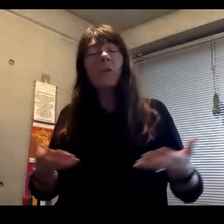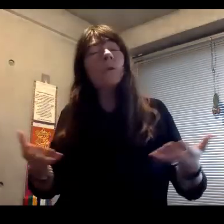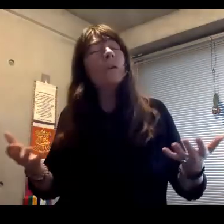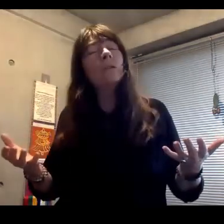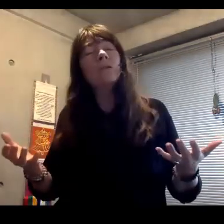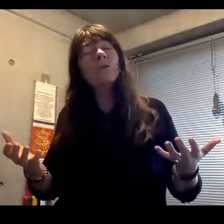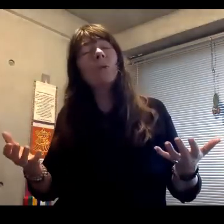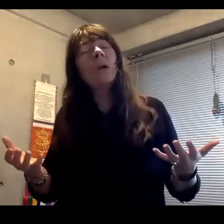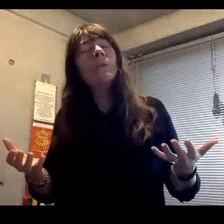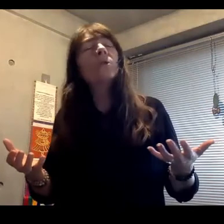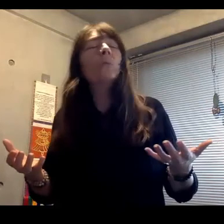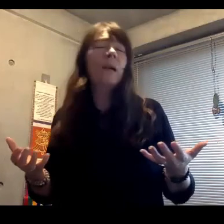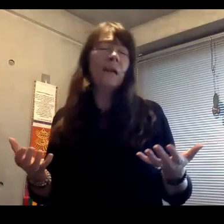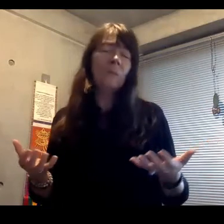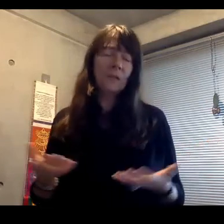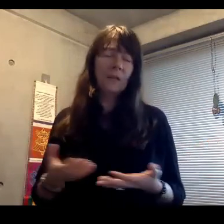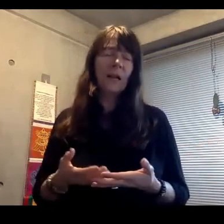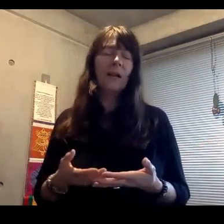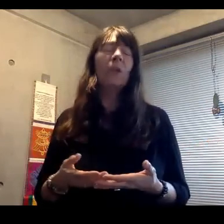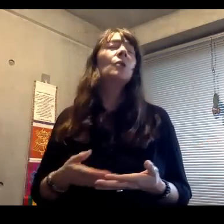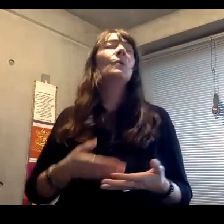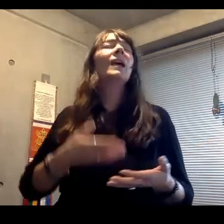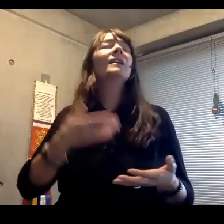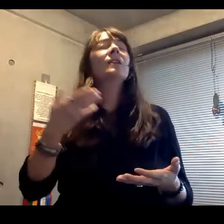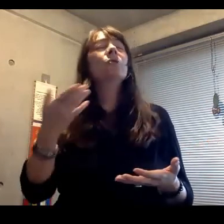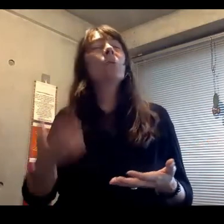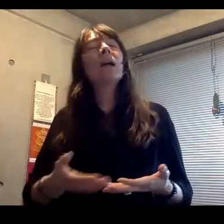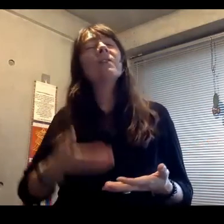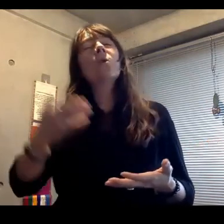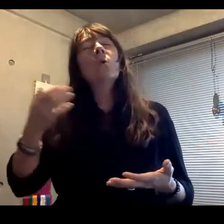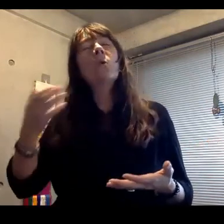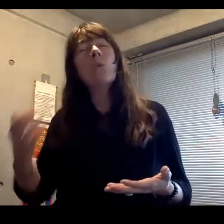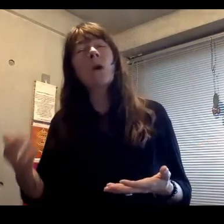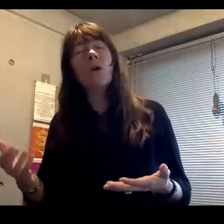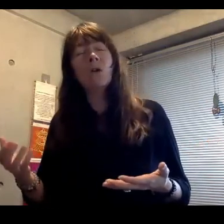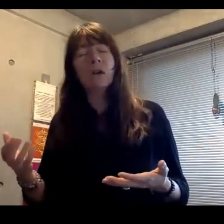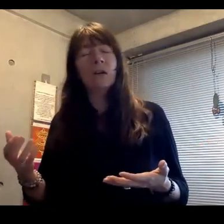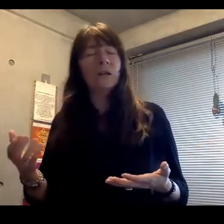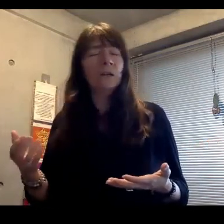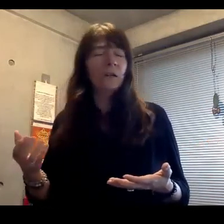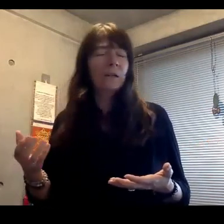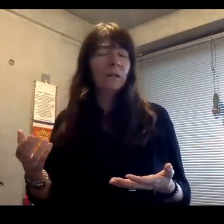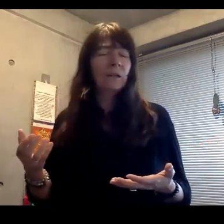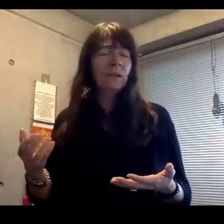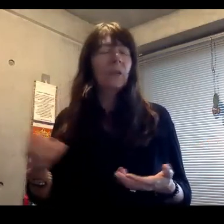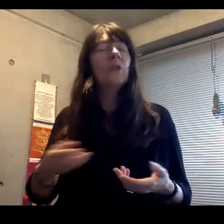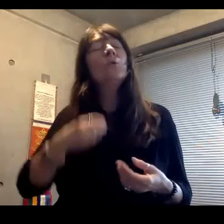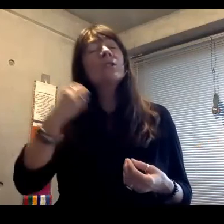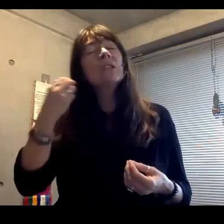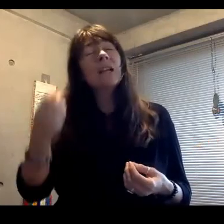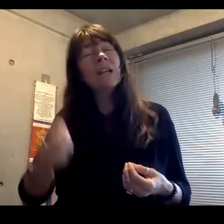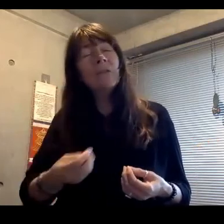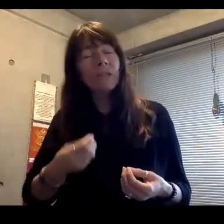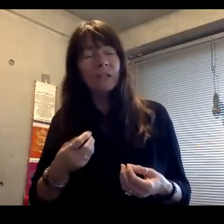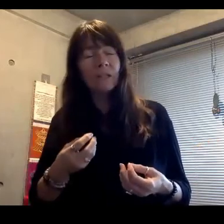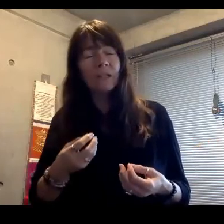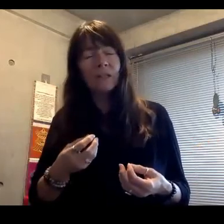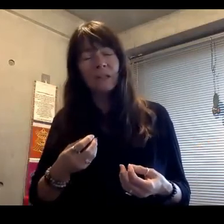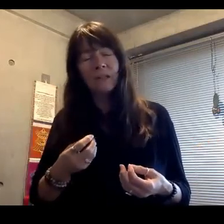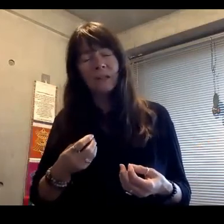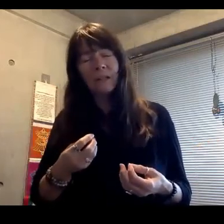That's all there is. There's no payment in life. You can't get it right or wrong. Okay. You just live